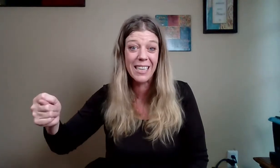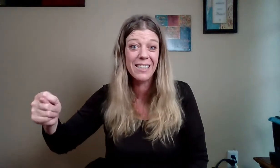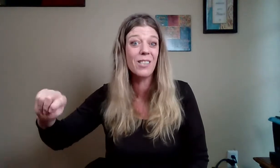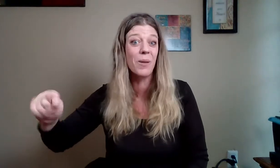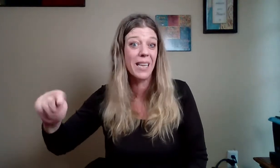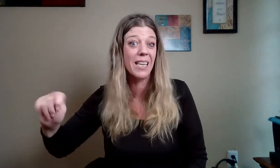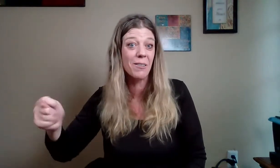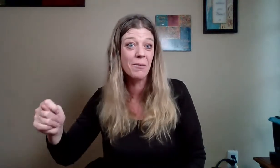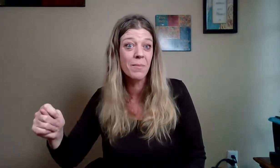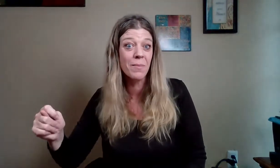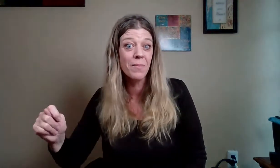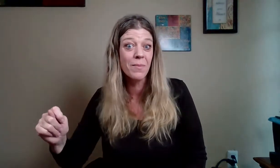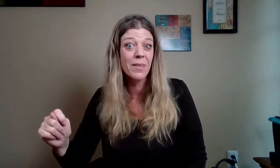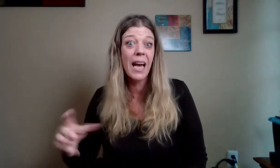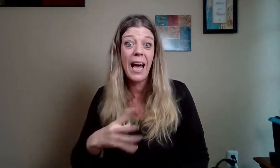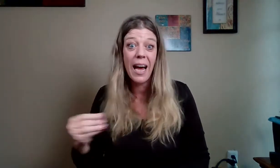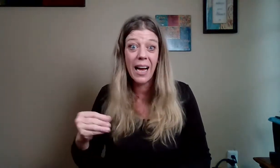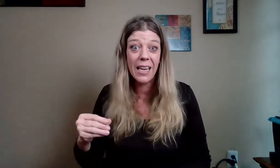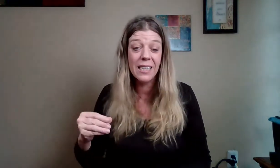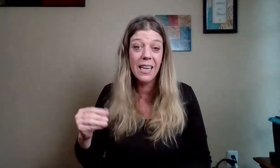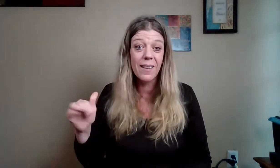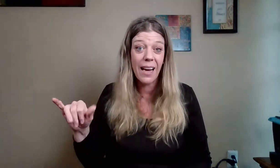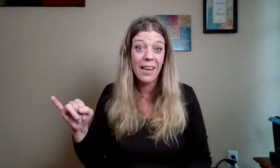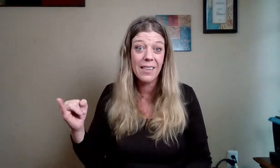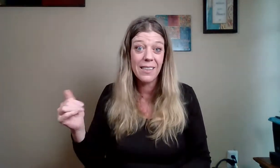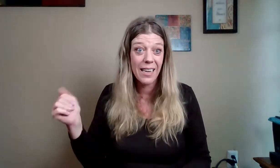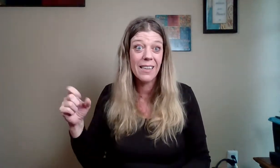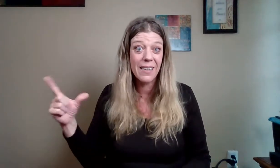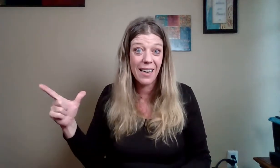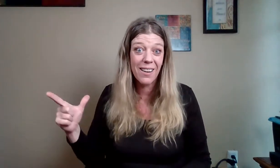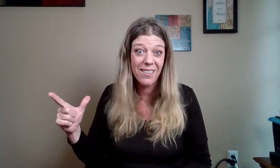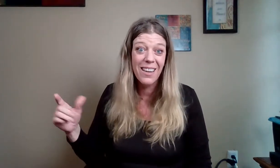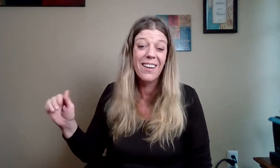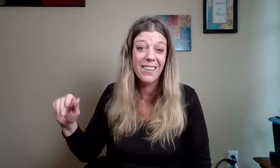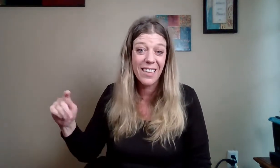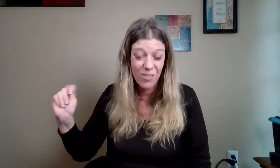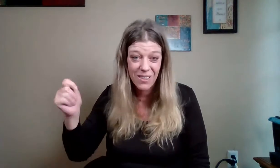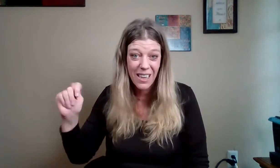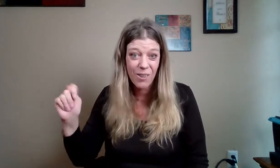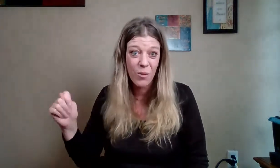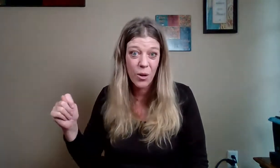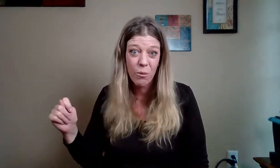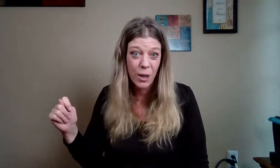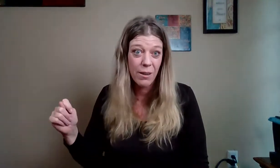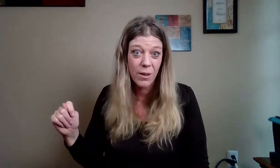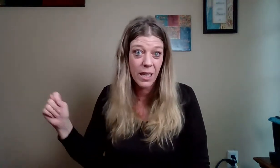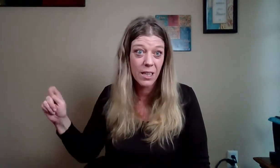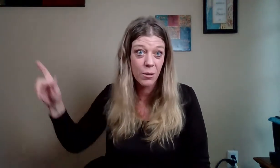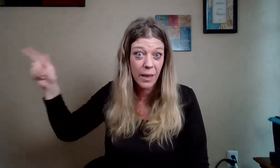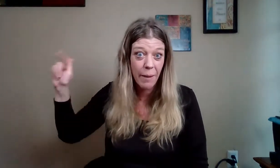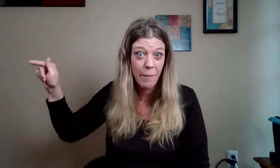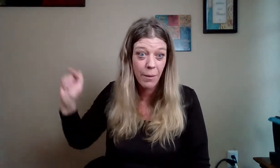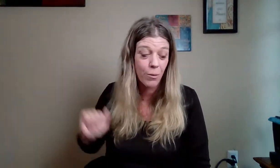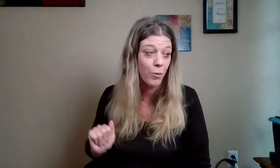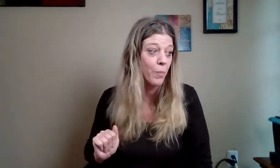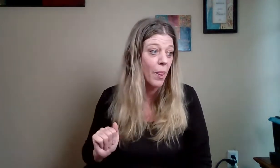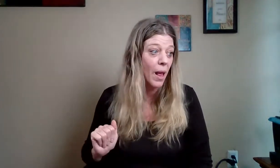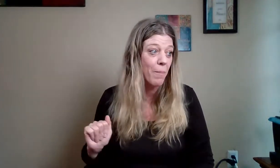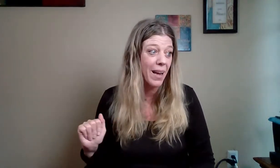twice, toilet. And that is ASL, and they use that for whatever they do in that bathroom.